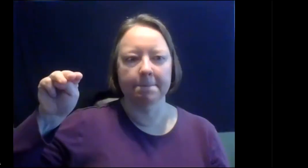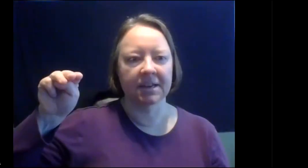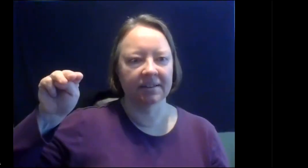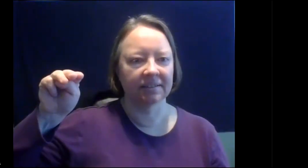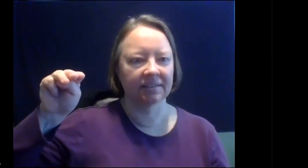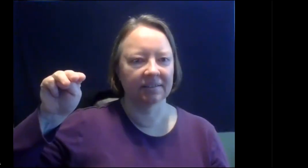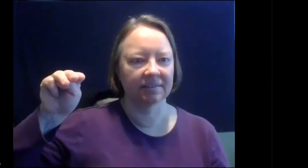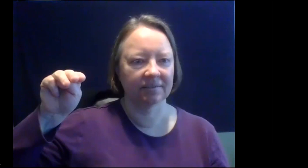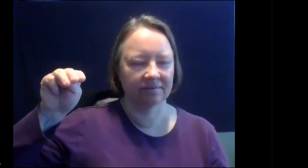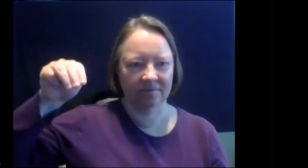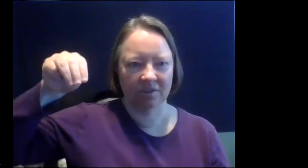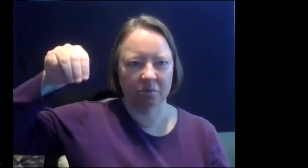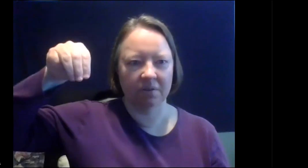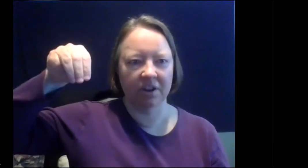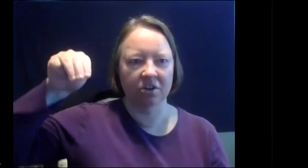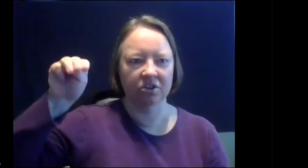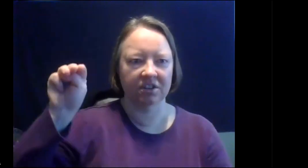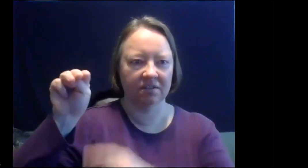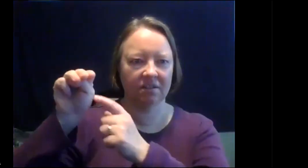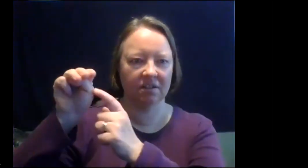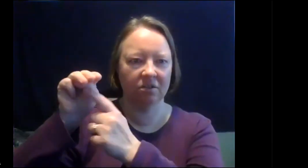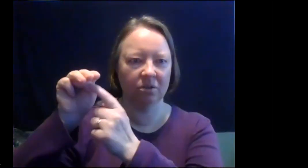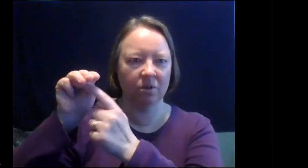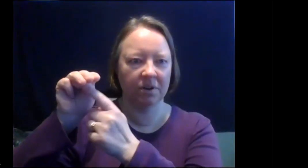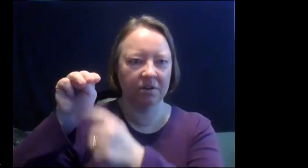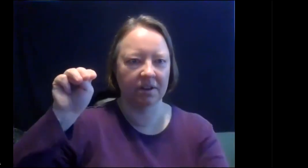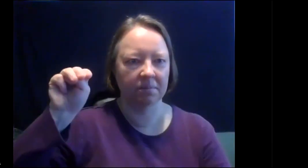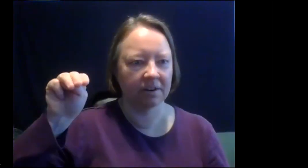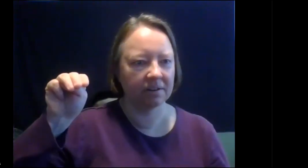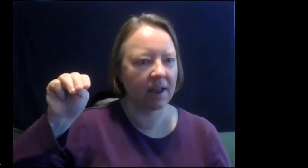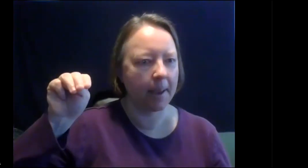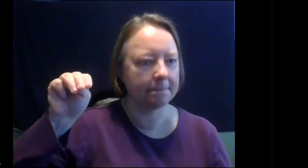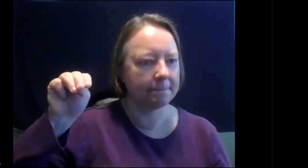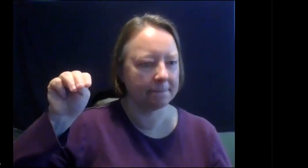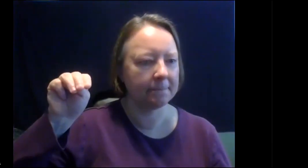M, 3 fingers curled over your thumb there, M.